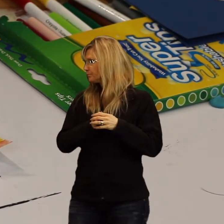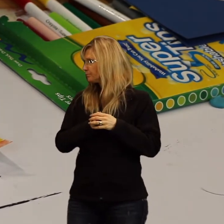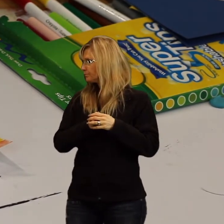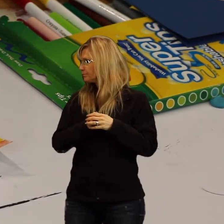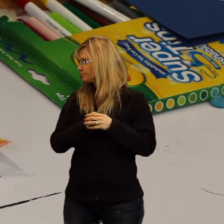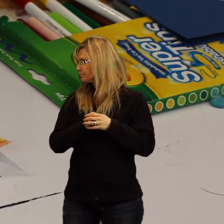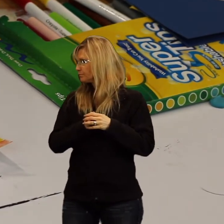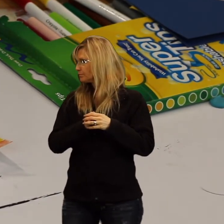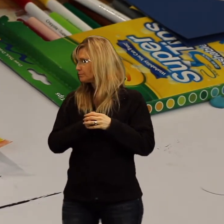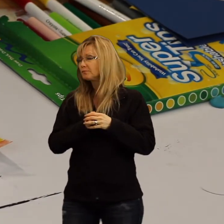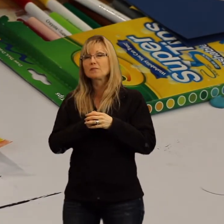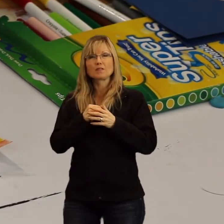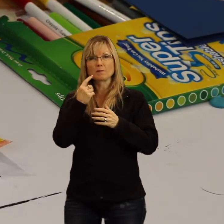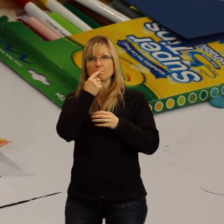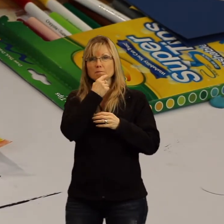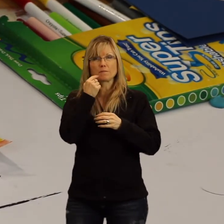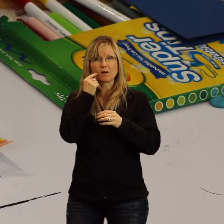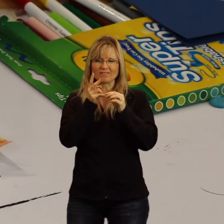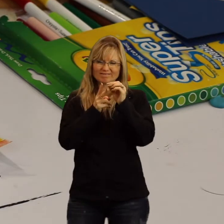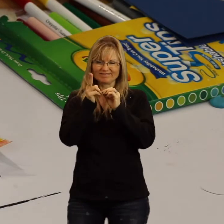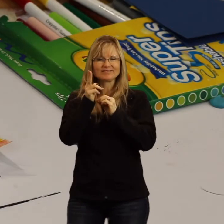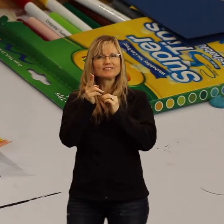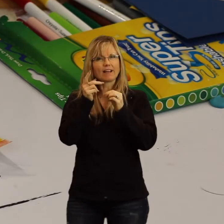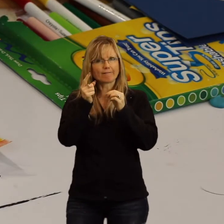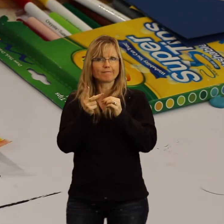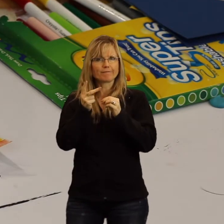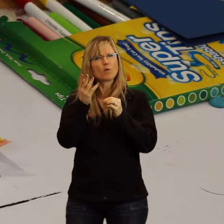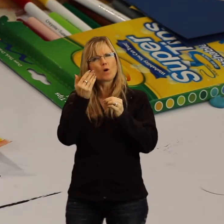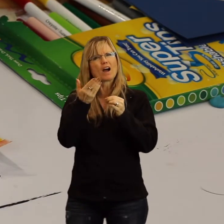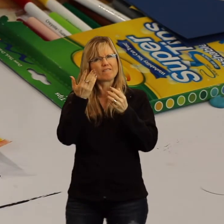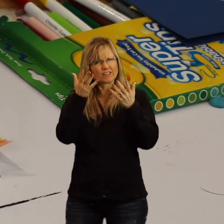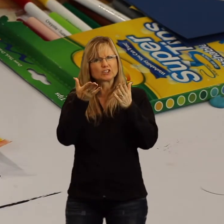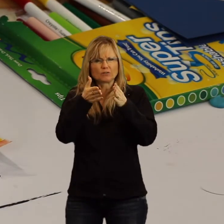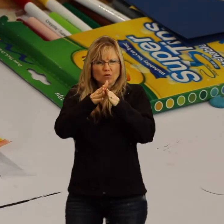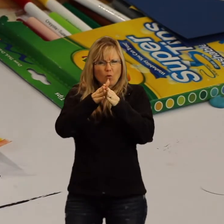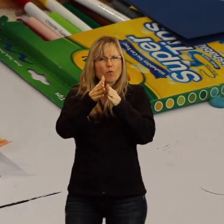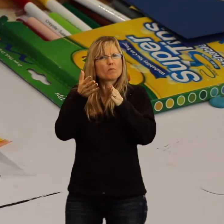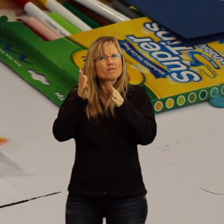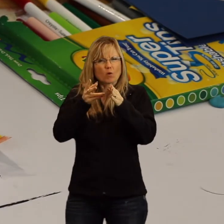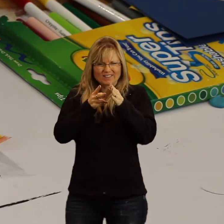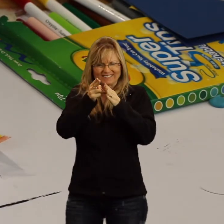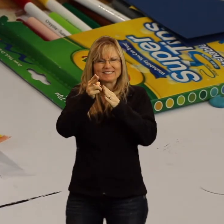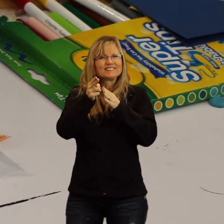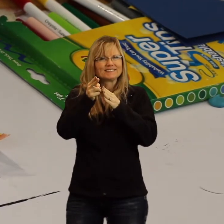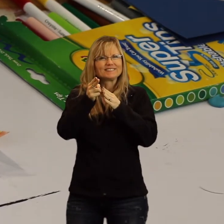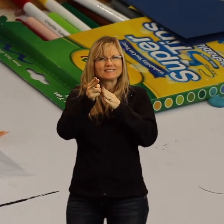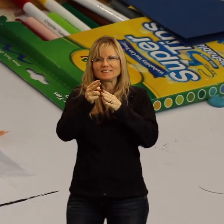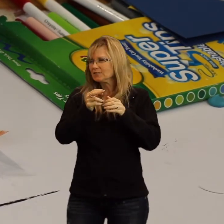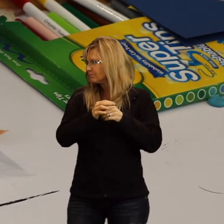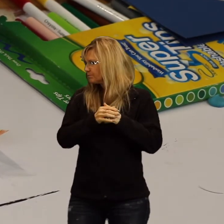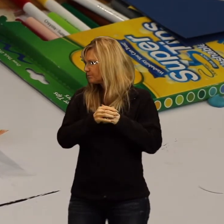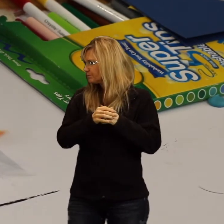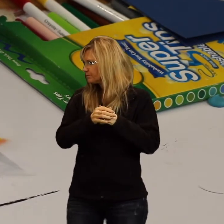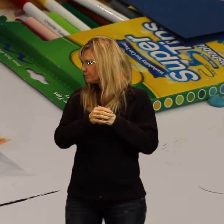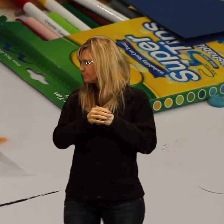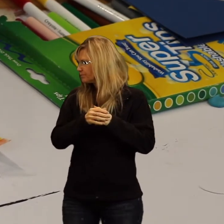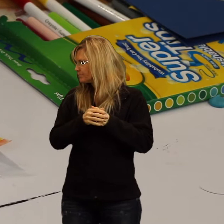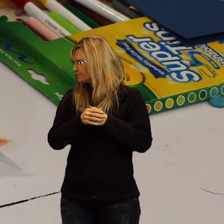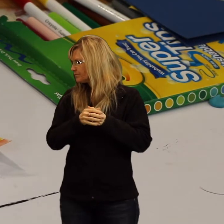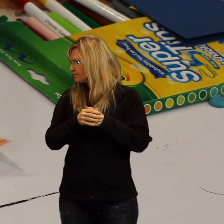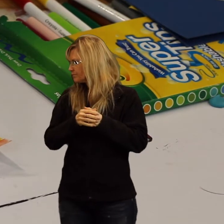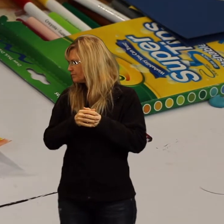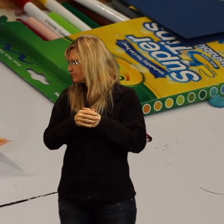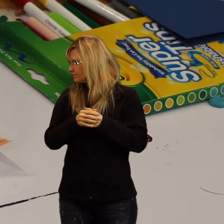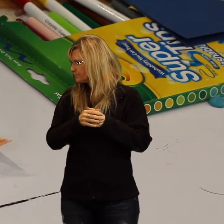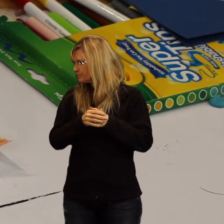cut your mouth in half along that folded line, and line it up to where